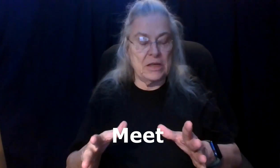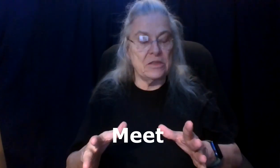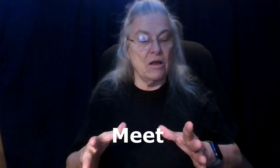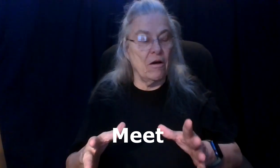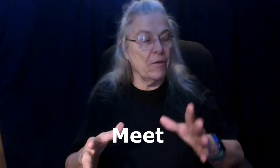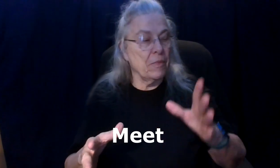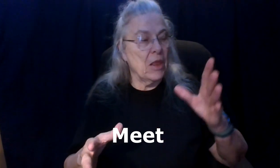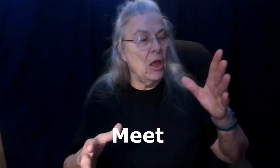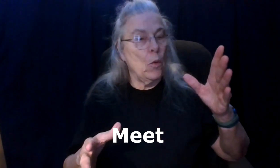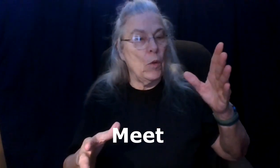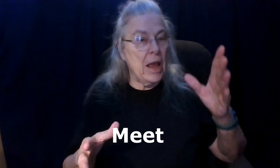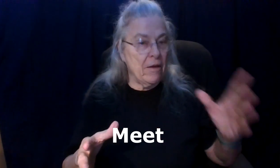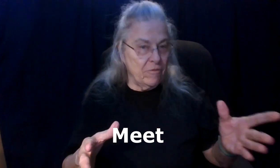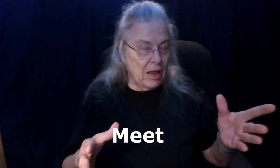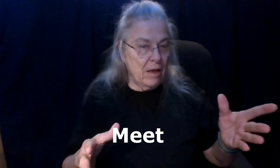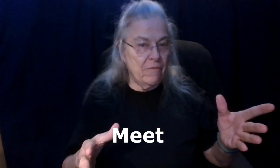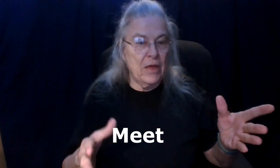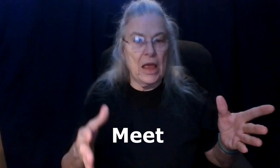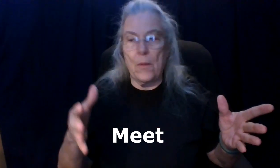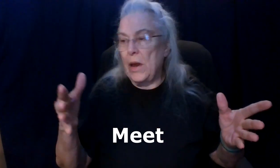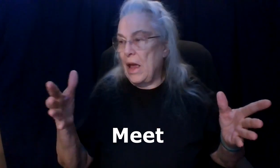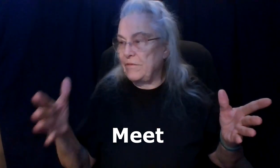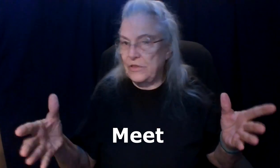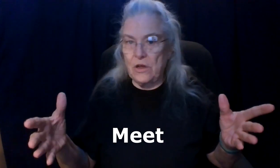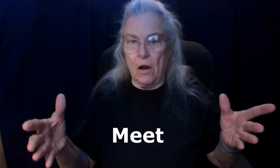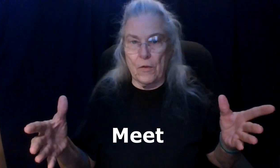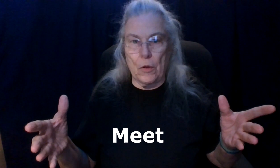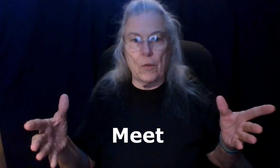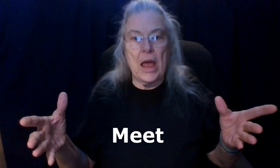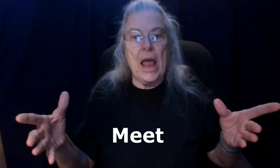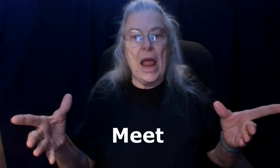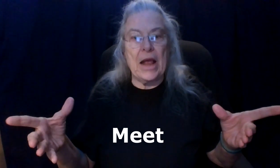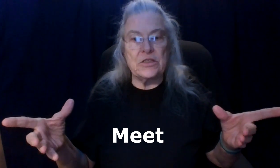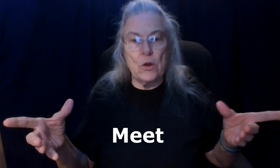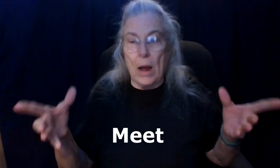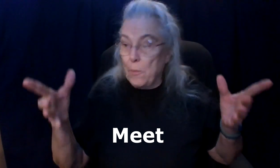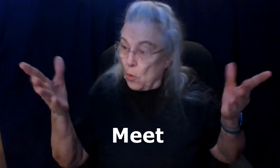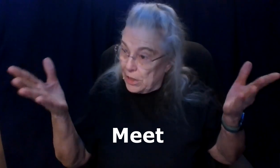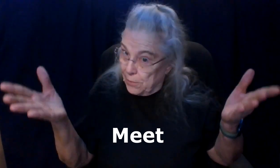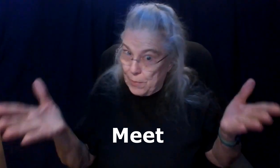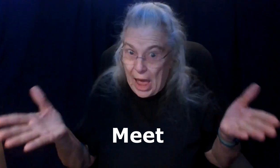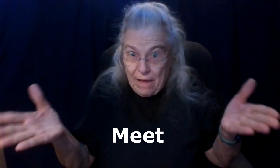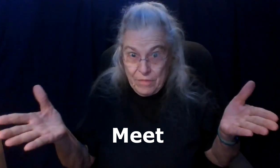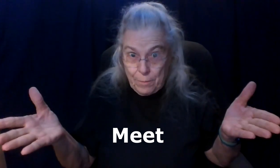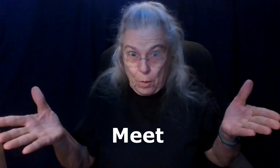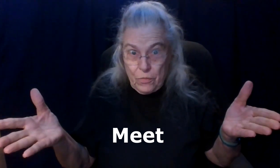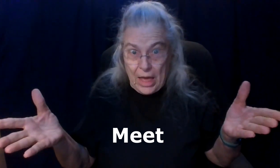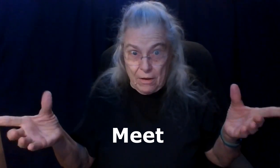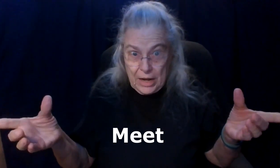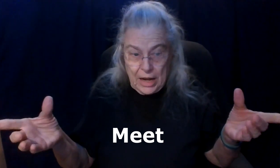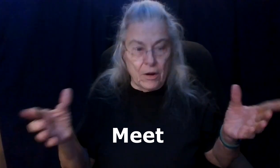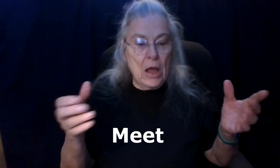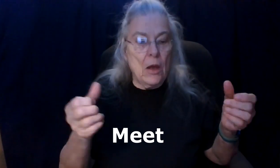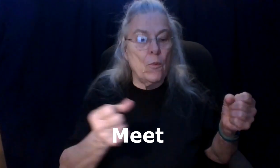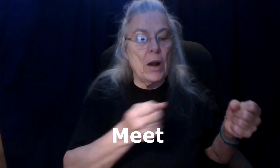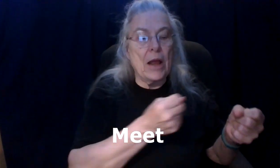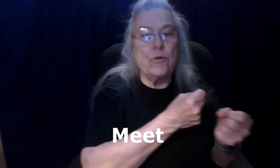song, we have love and we have sorrow. And so I'm going to have them both out here when I do